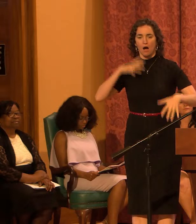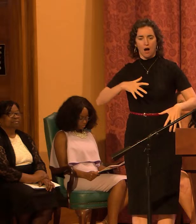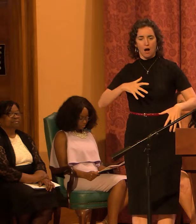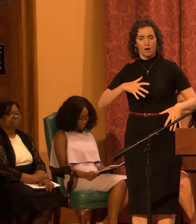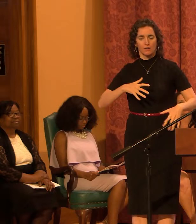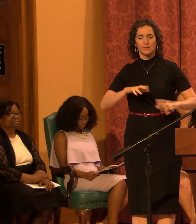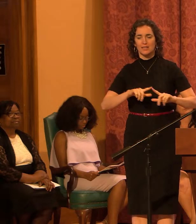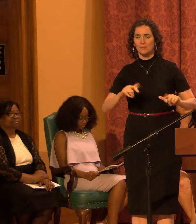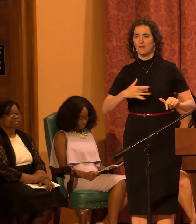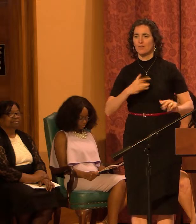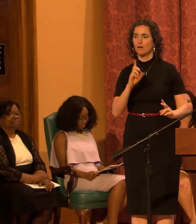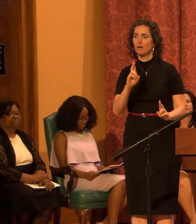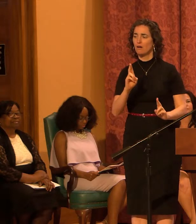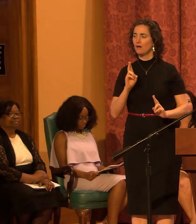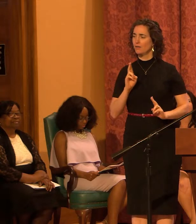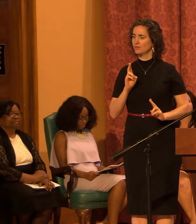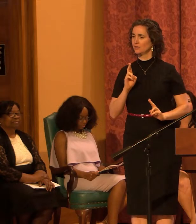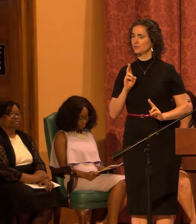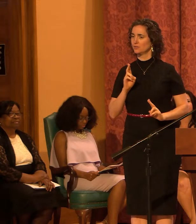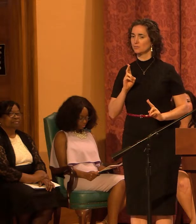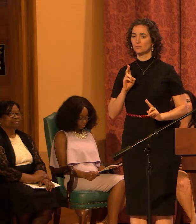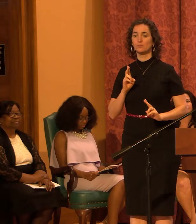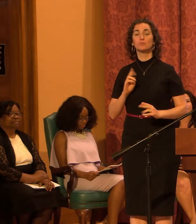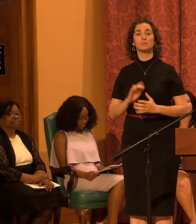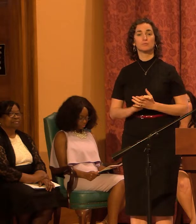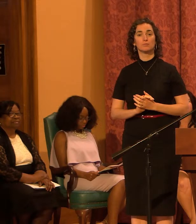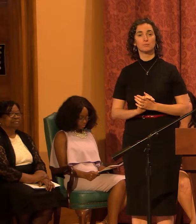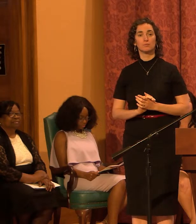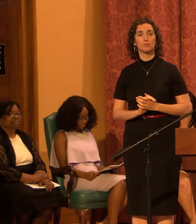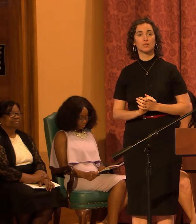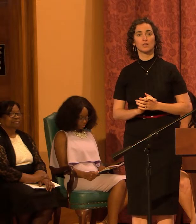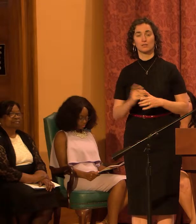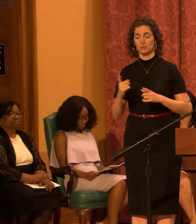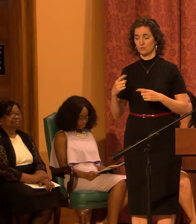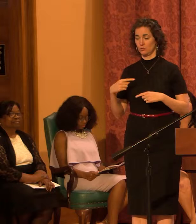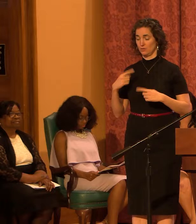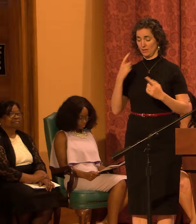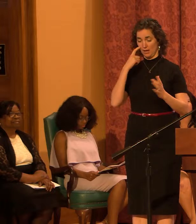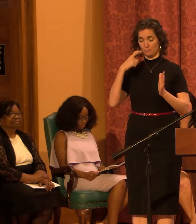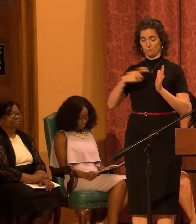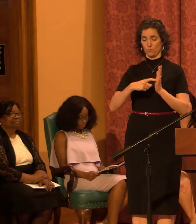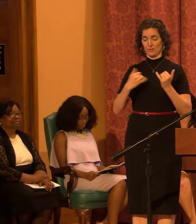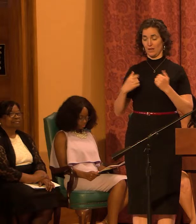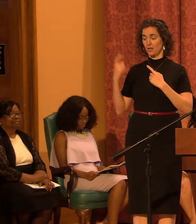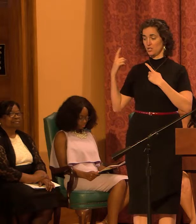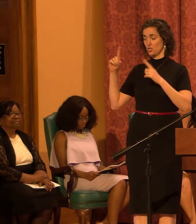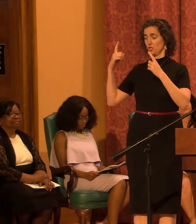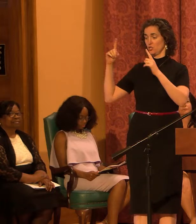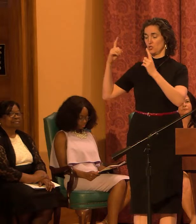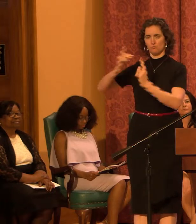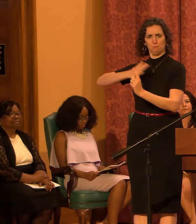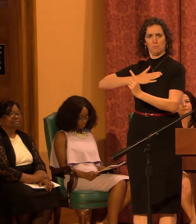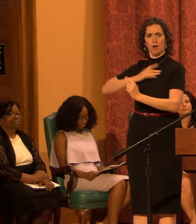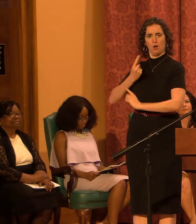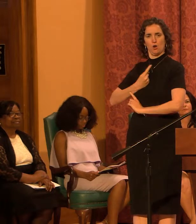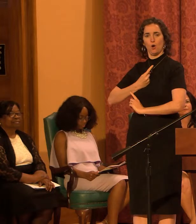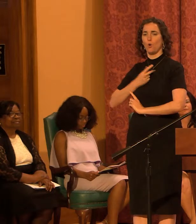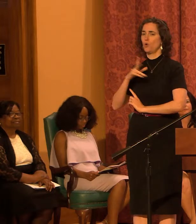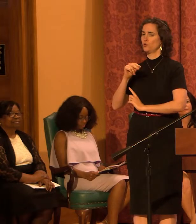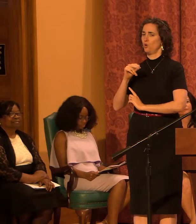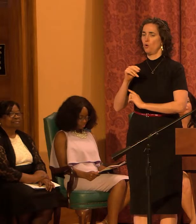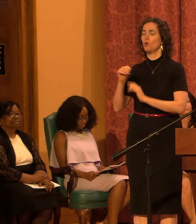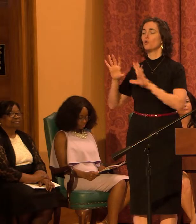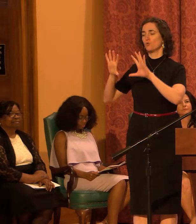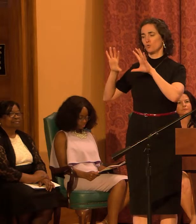and deeply honored. The achievements that have led to this recognition are not solely mine, they are the